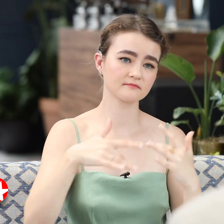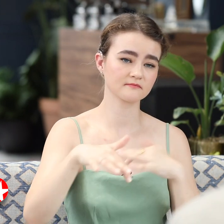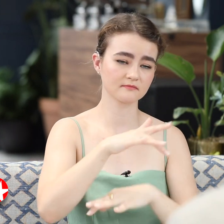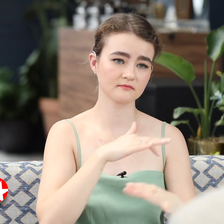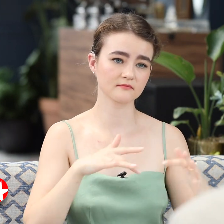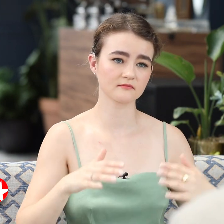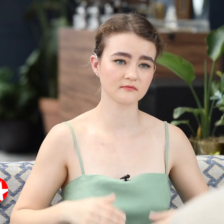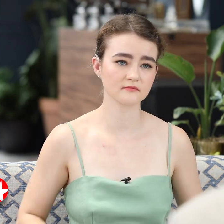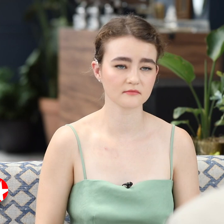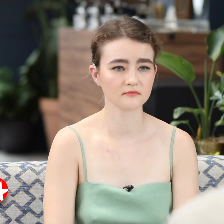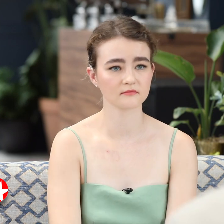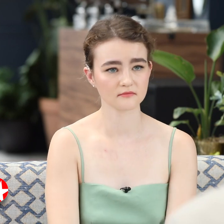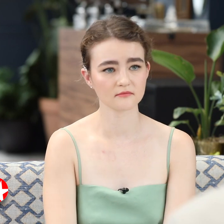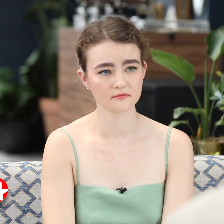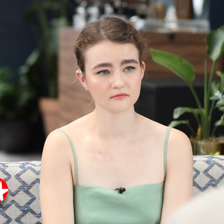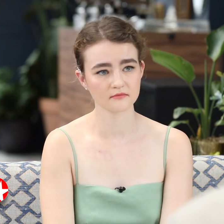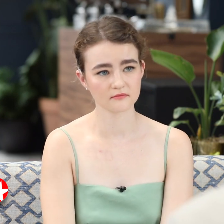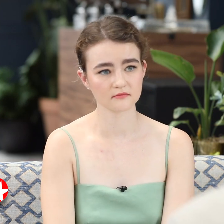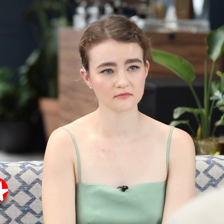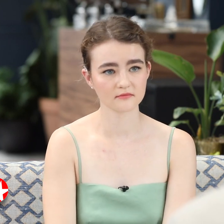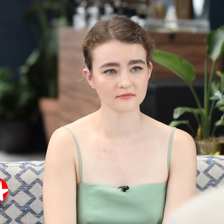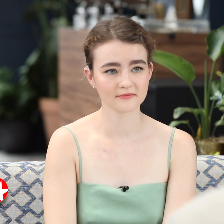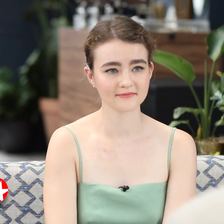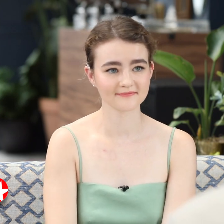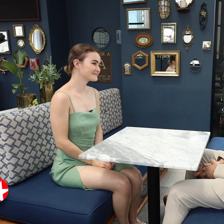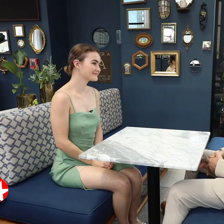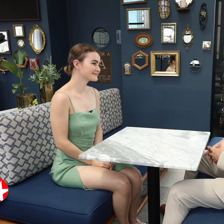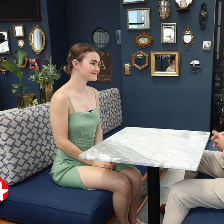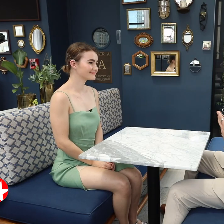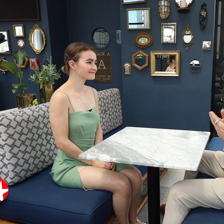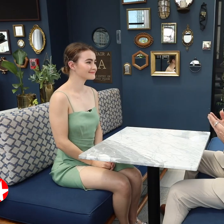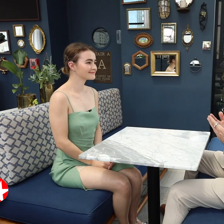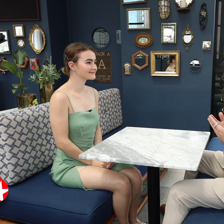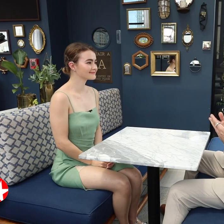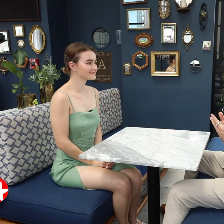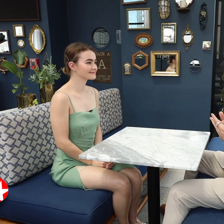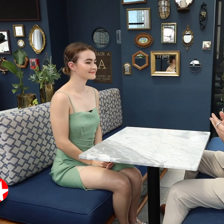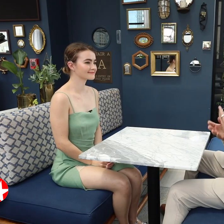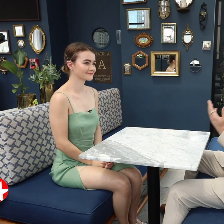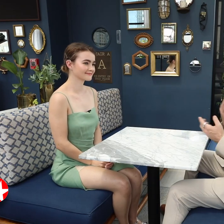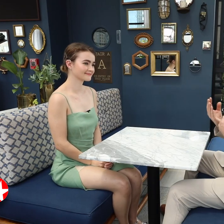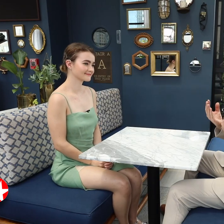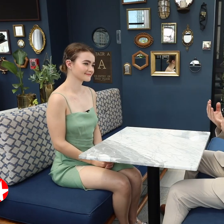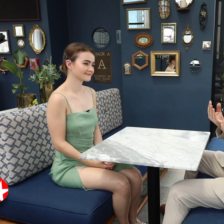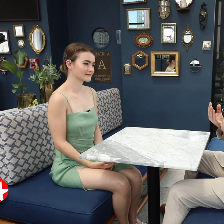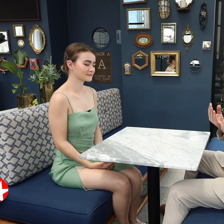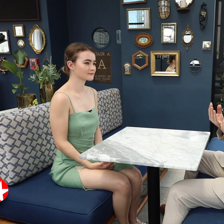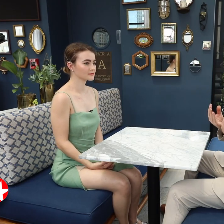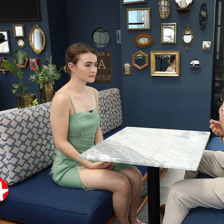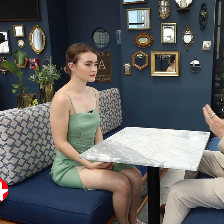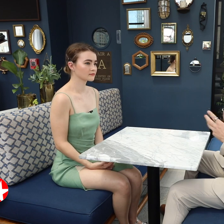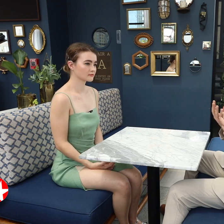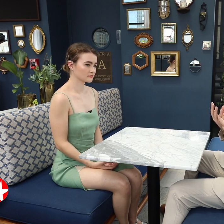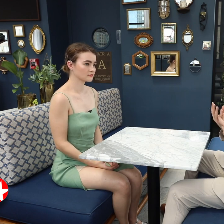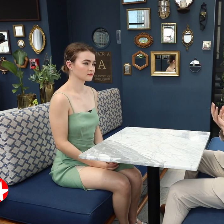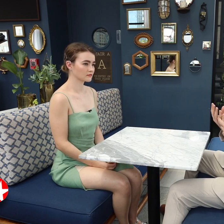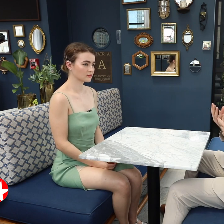are more accessible, where we're seeing more diverse representation. There's something beautifully theatrical about American Sign Language